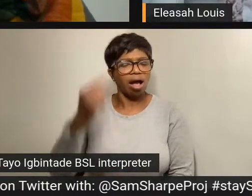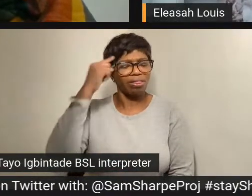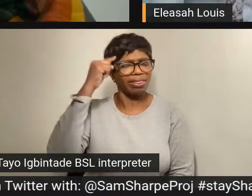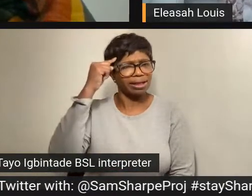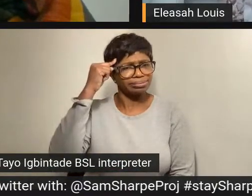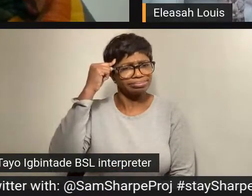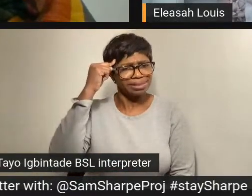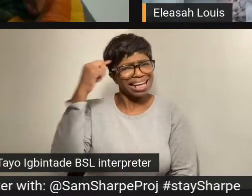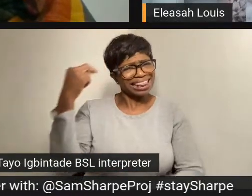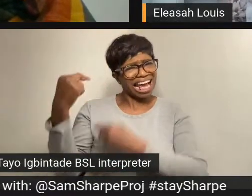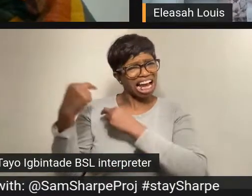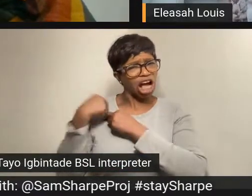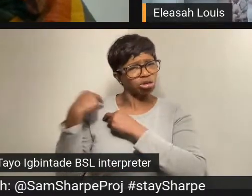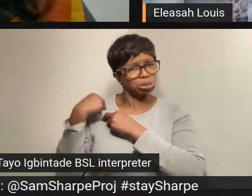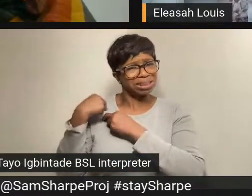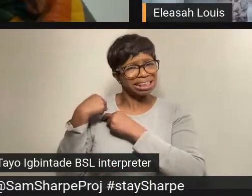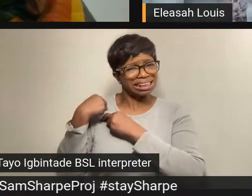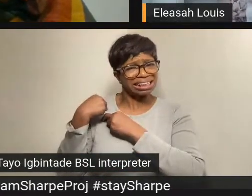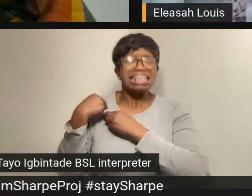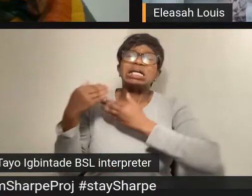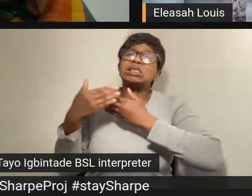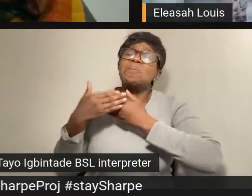accountability has to go beyond